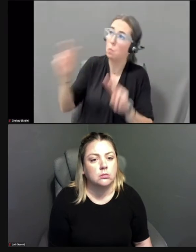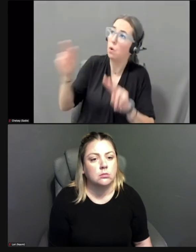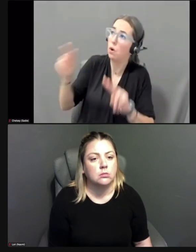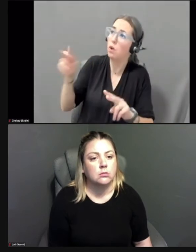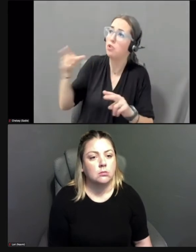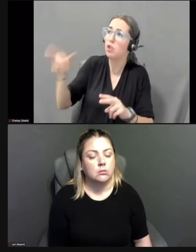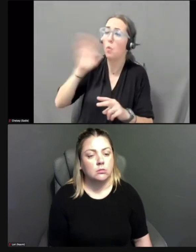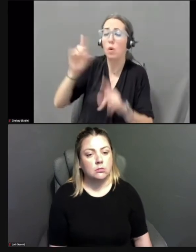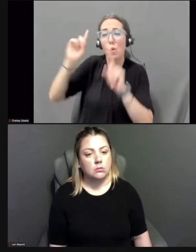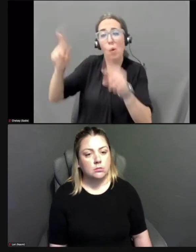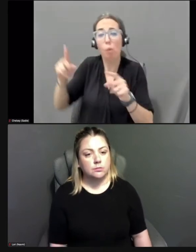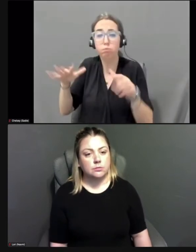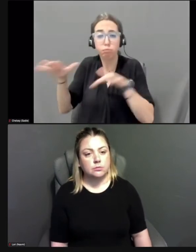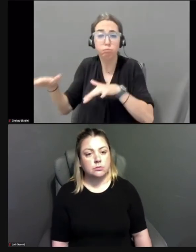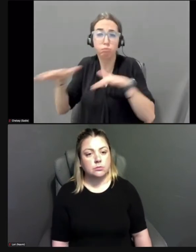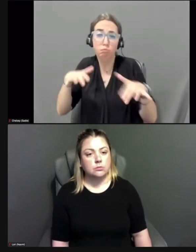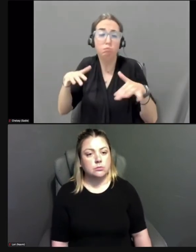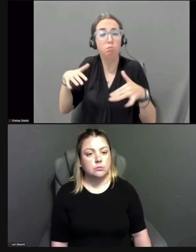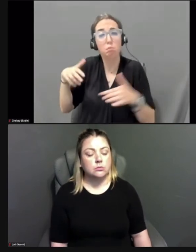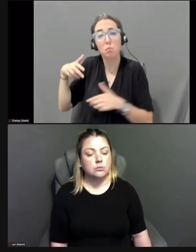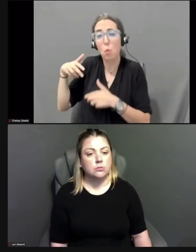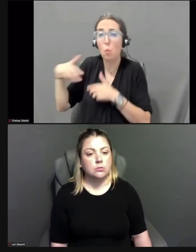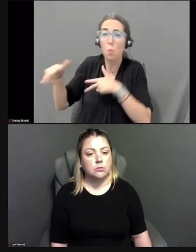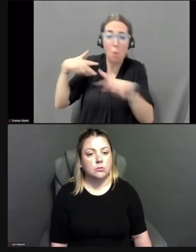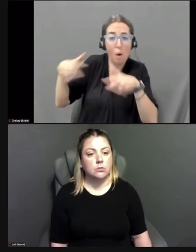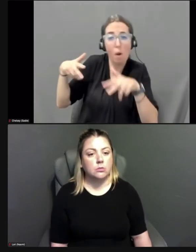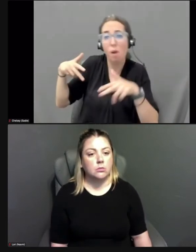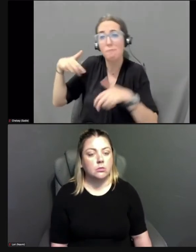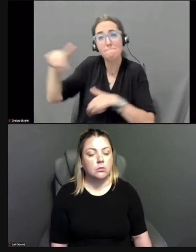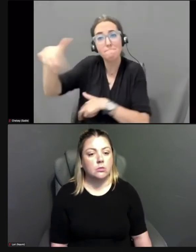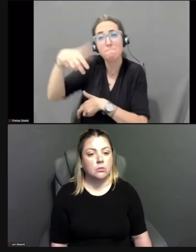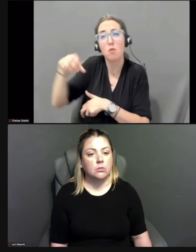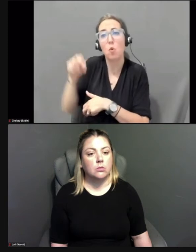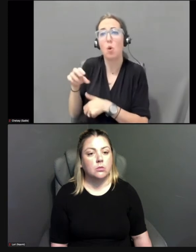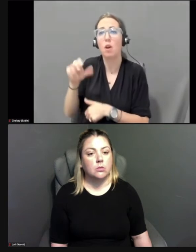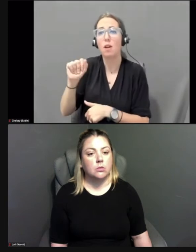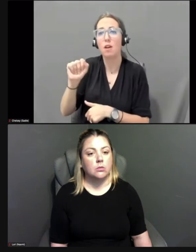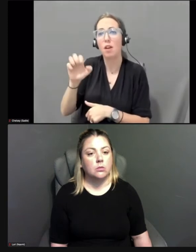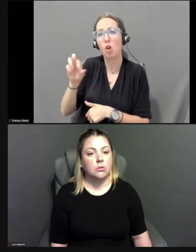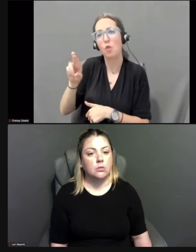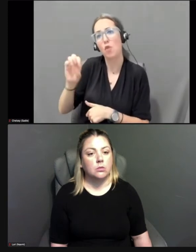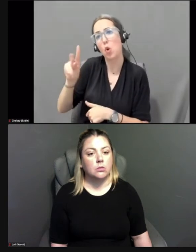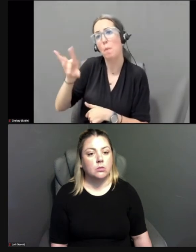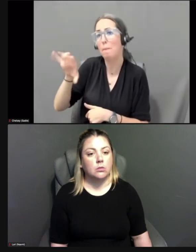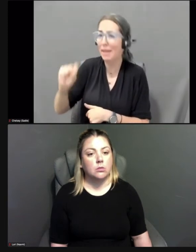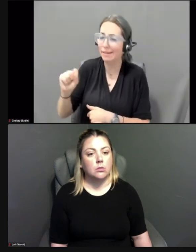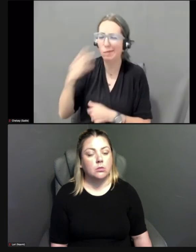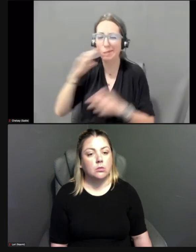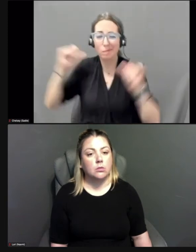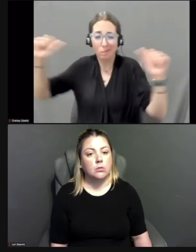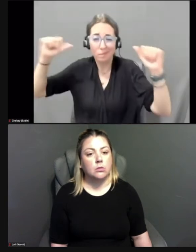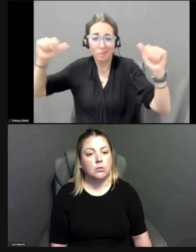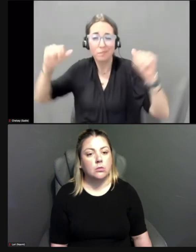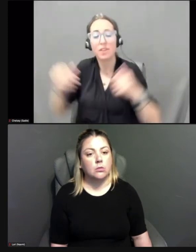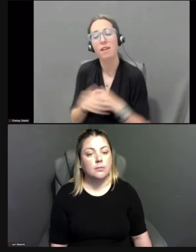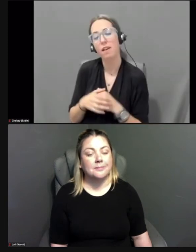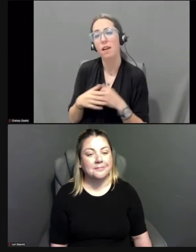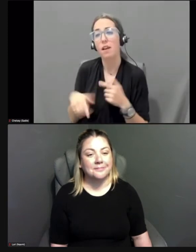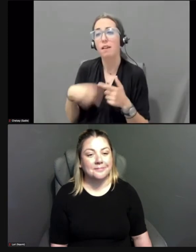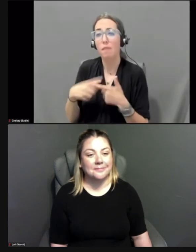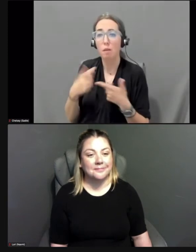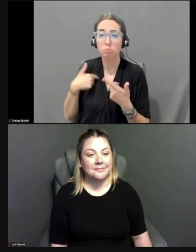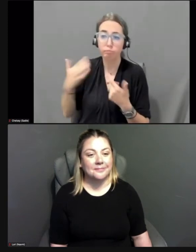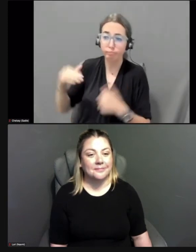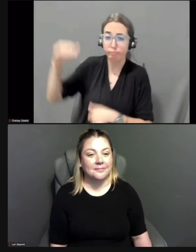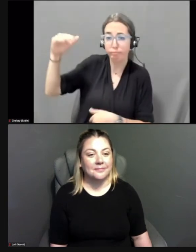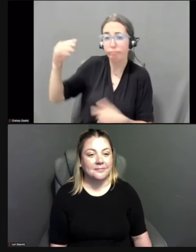a casual thing, like from what I observed as a kid. And then as I was older, it was probably in like middle or high school, like my dad started running and biking and doing stuff